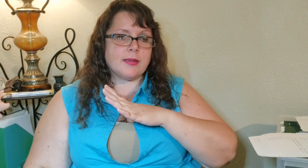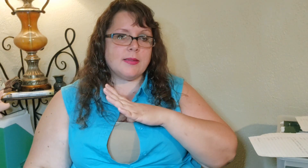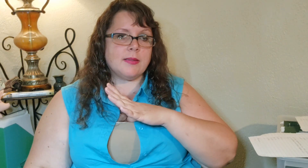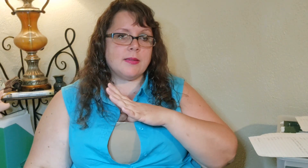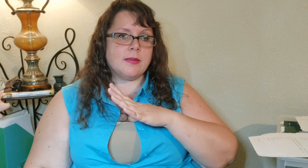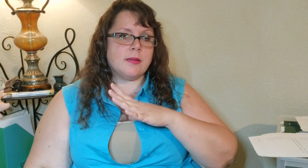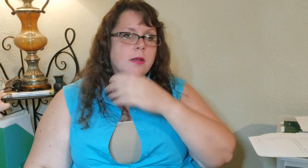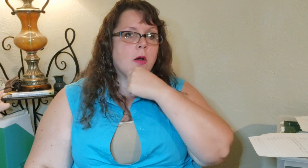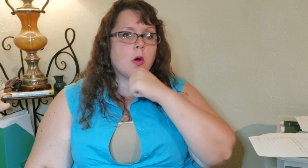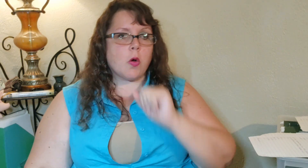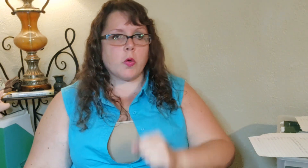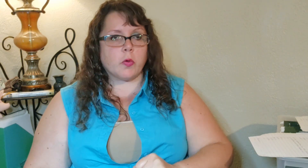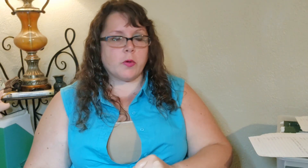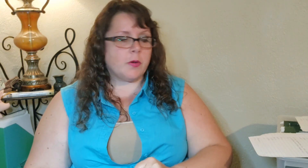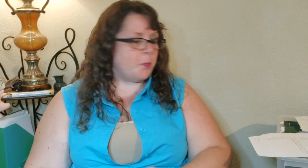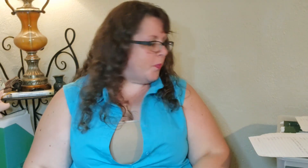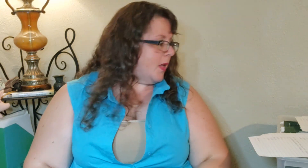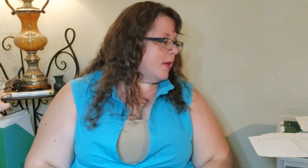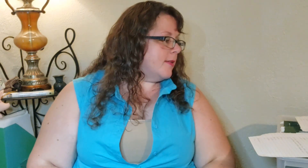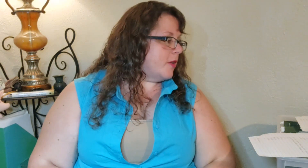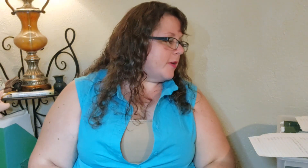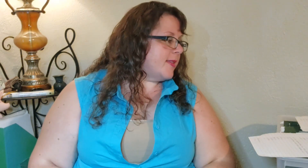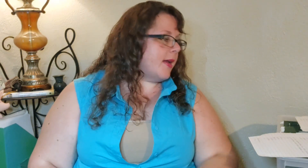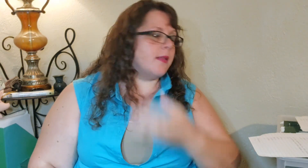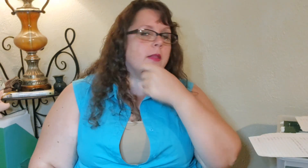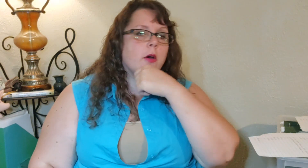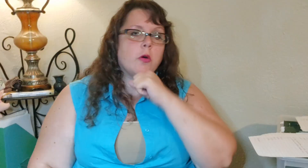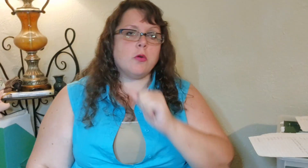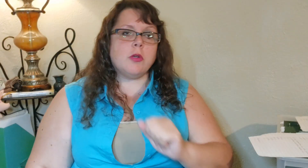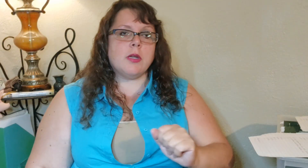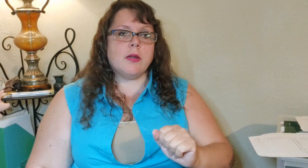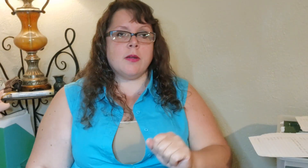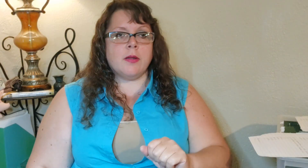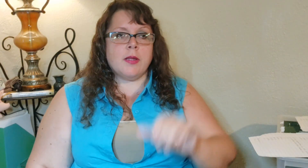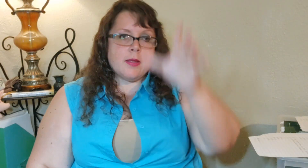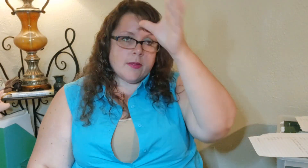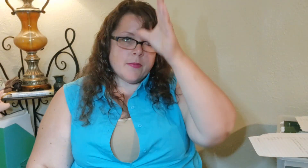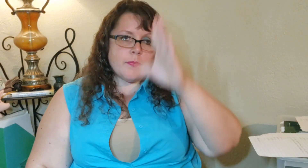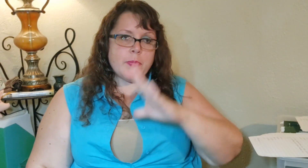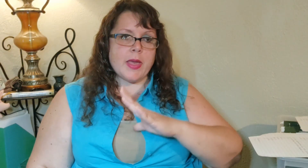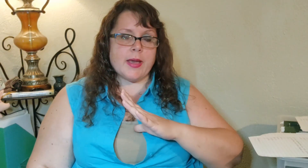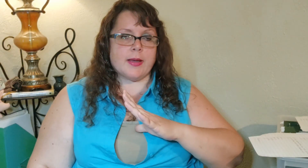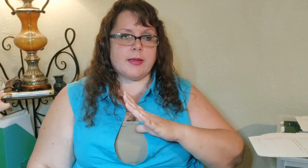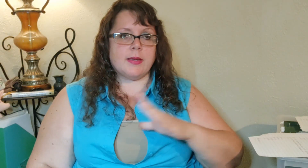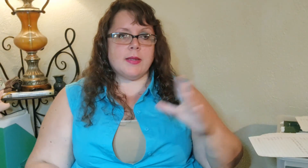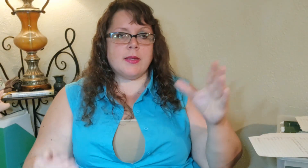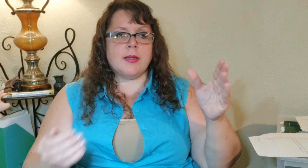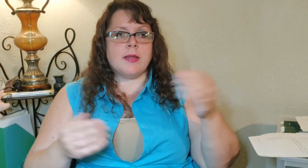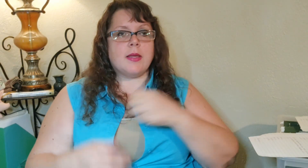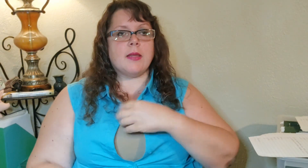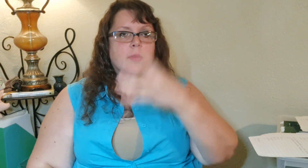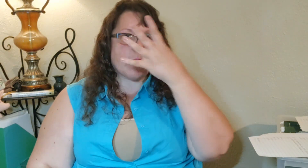man, old. So you're saying the old man in the